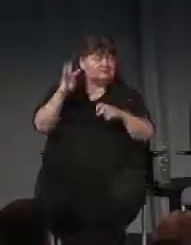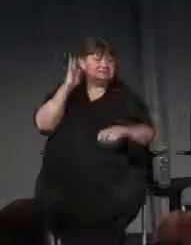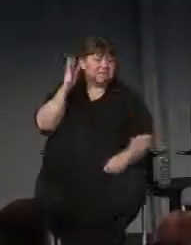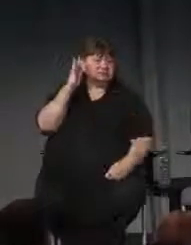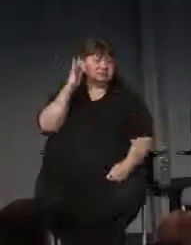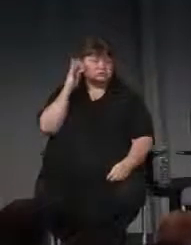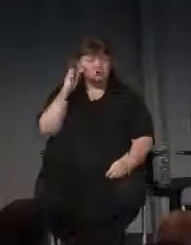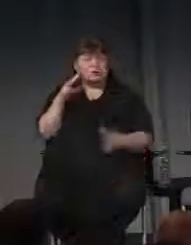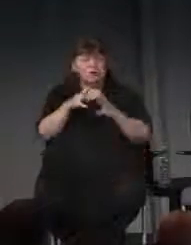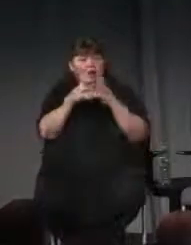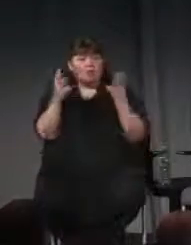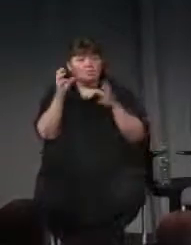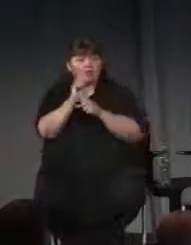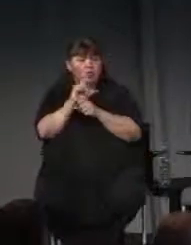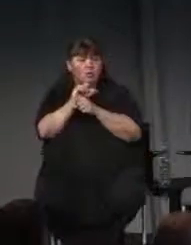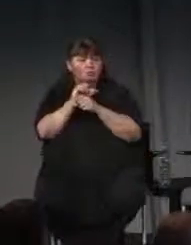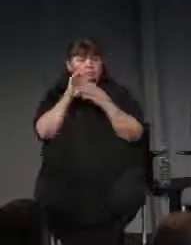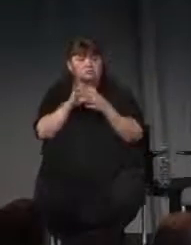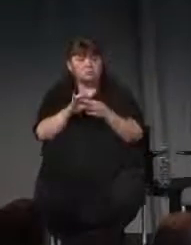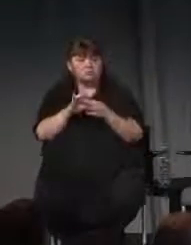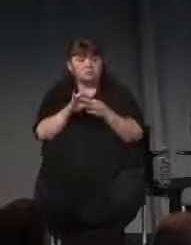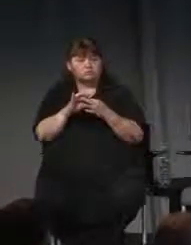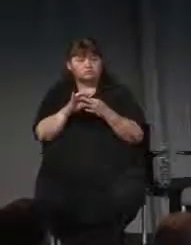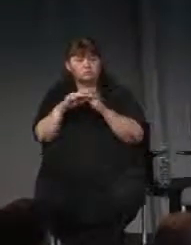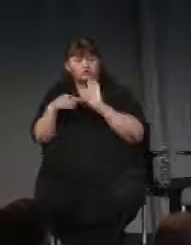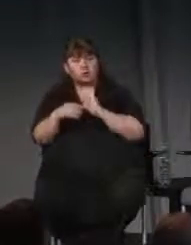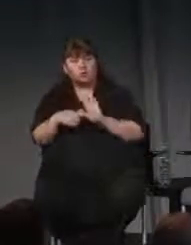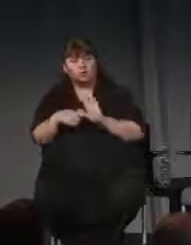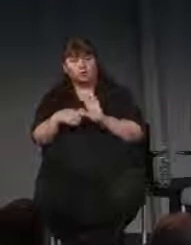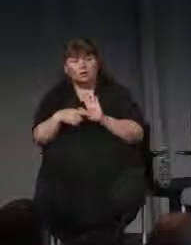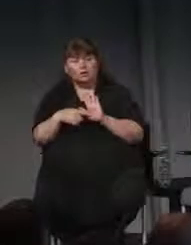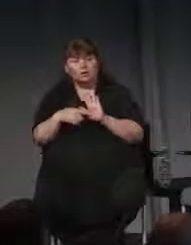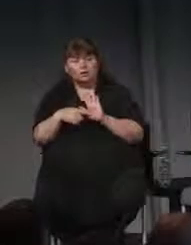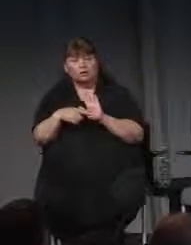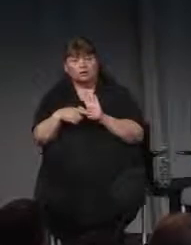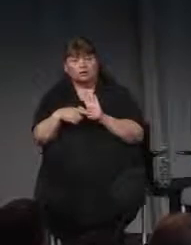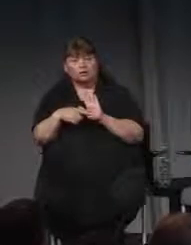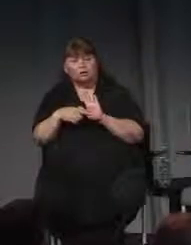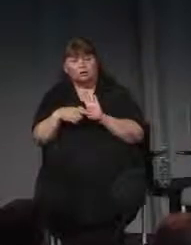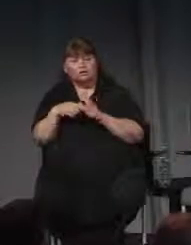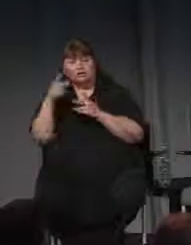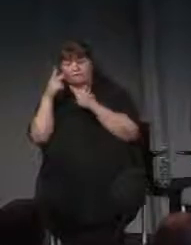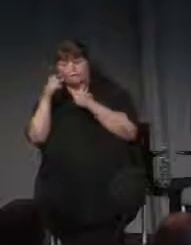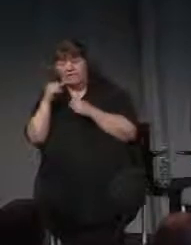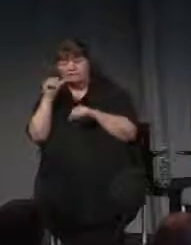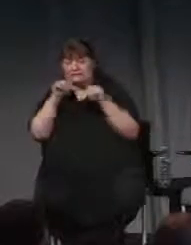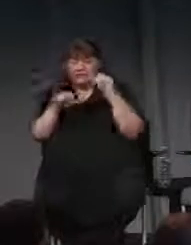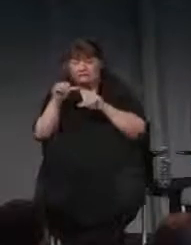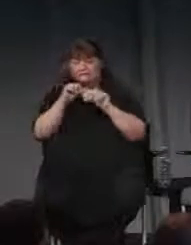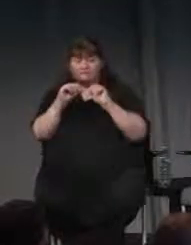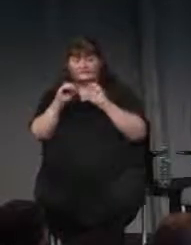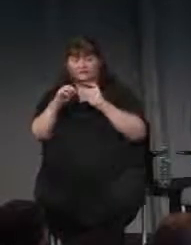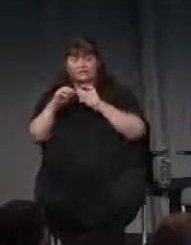work to be done in highlighting the role of audition in scientific experiments, and I think this would be a great